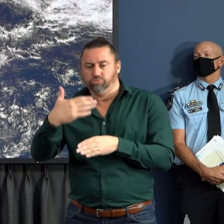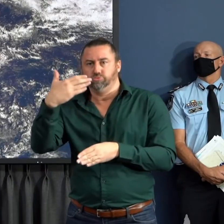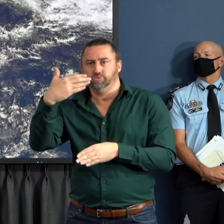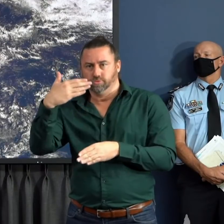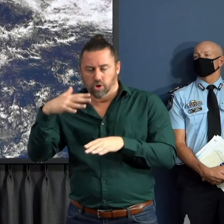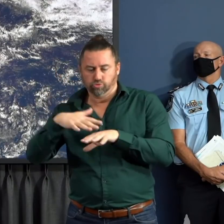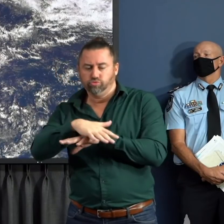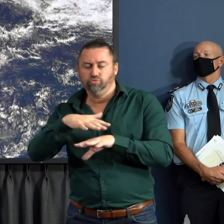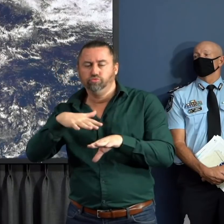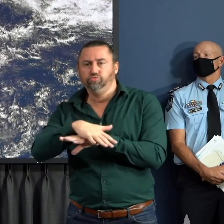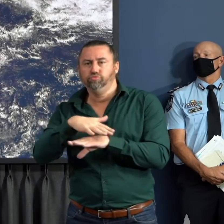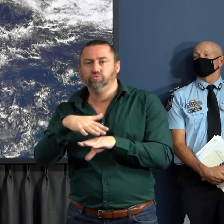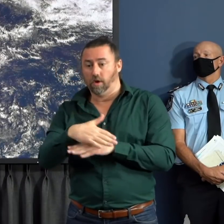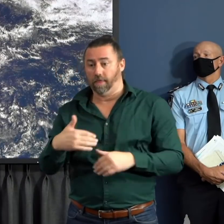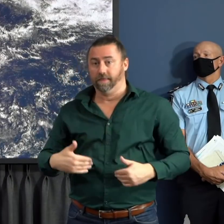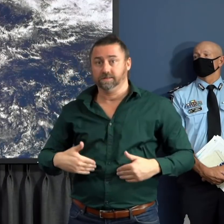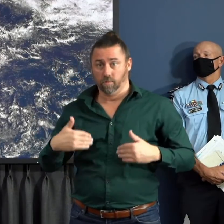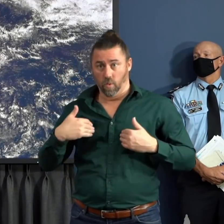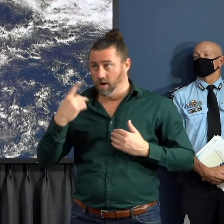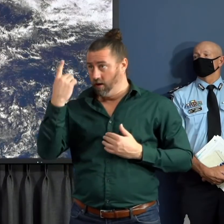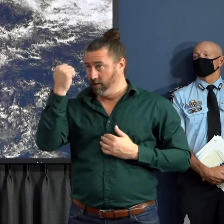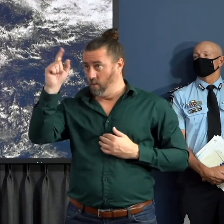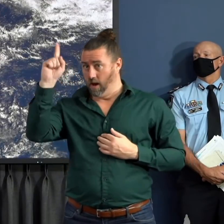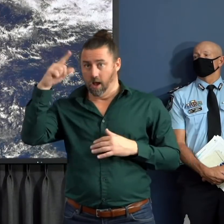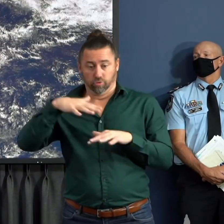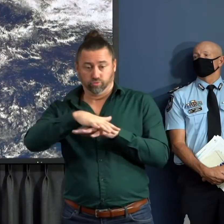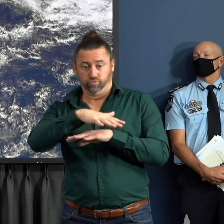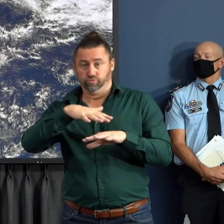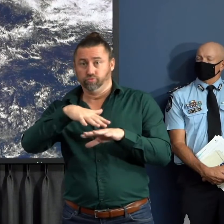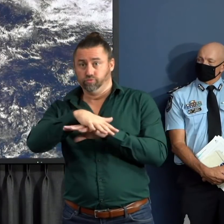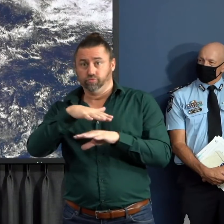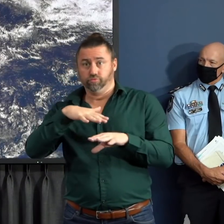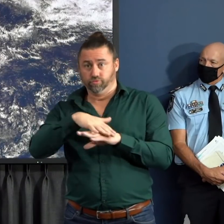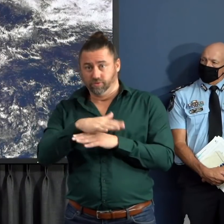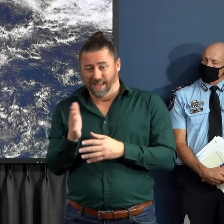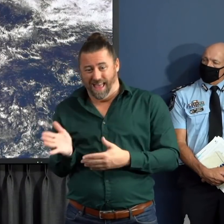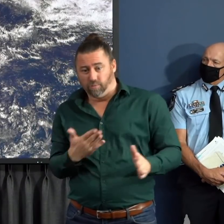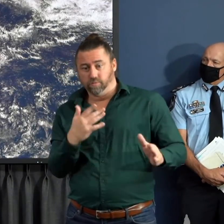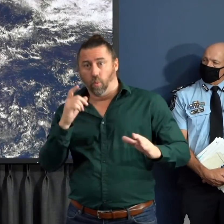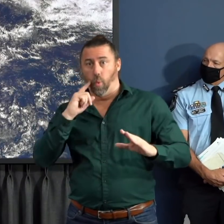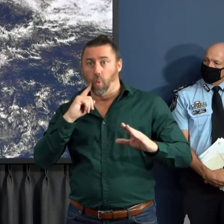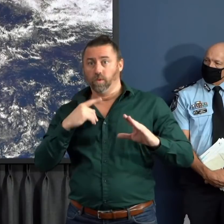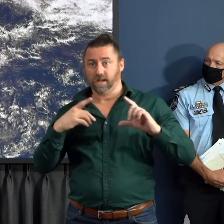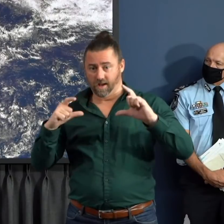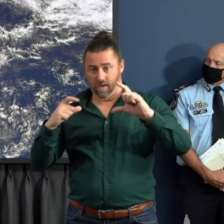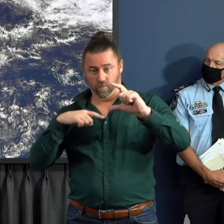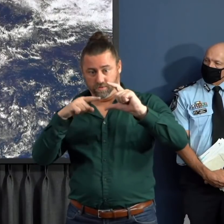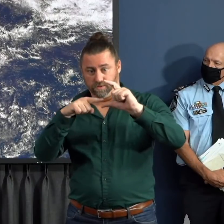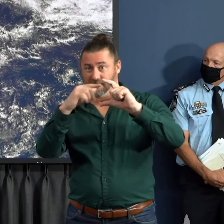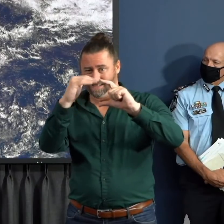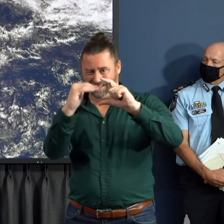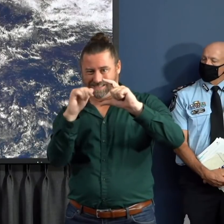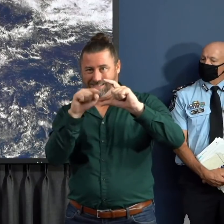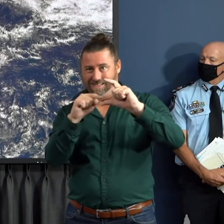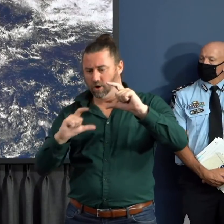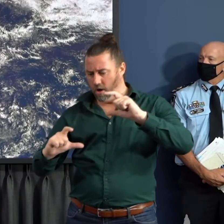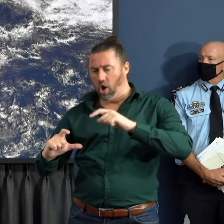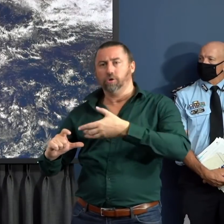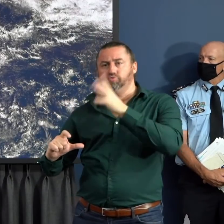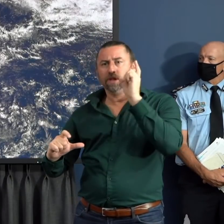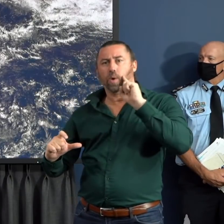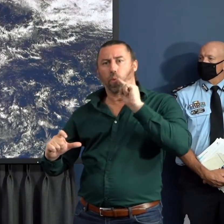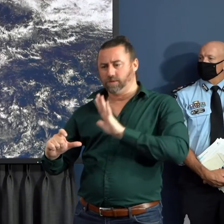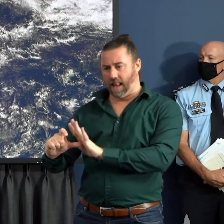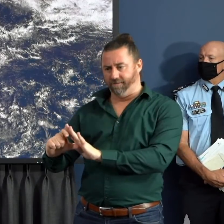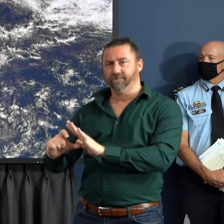this morning, and they are ongoing at this point in time. And the other thing for citizens to remember is when that water is released,